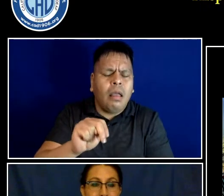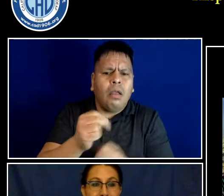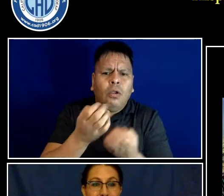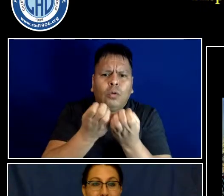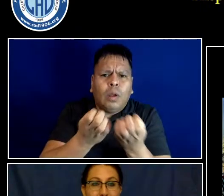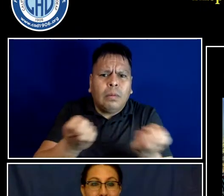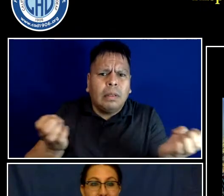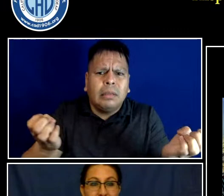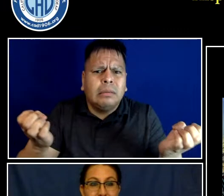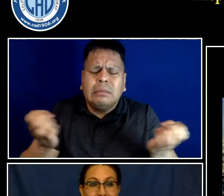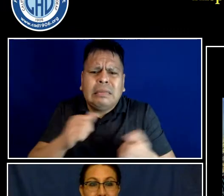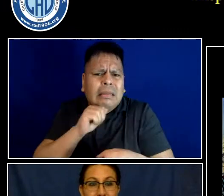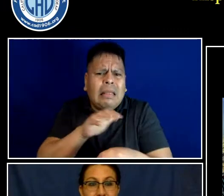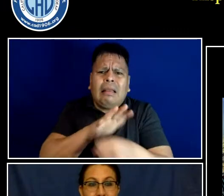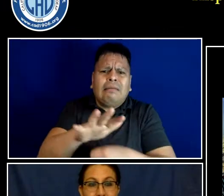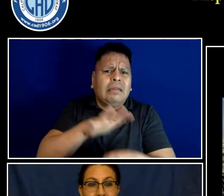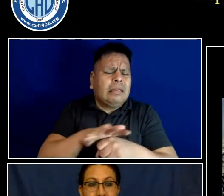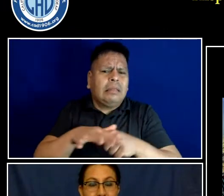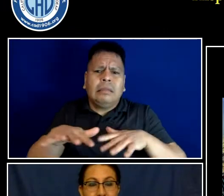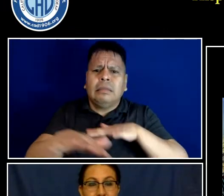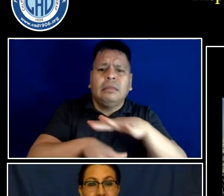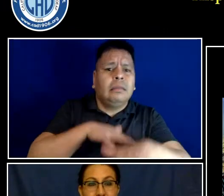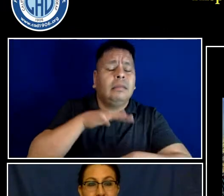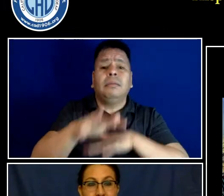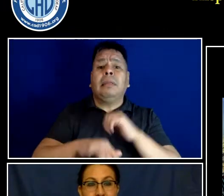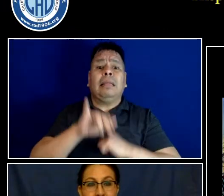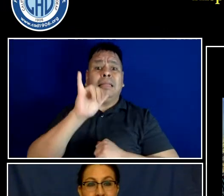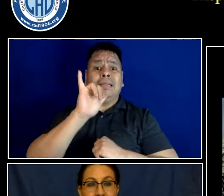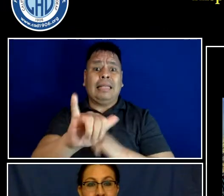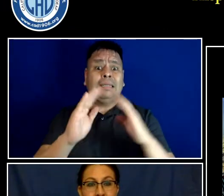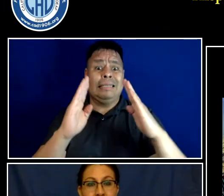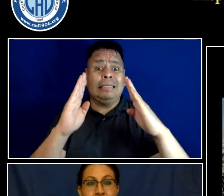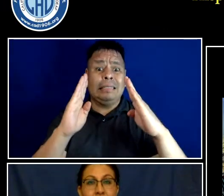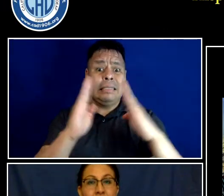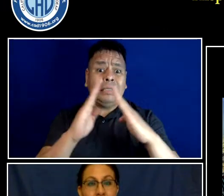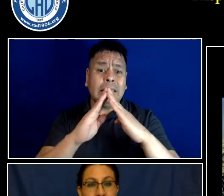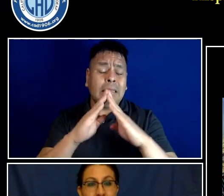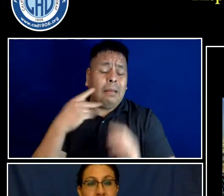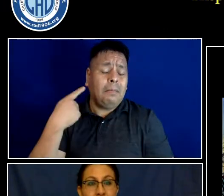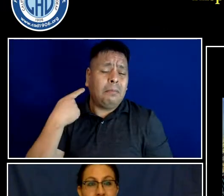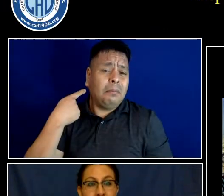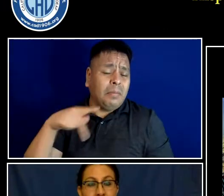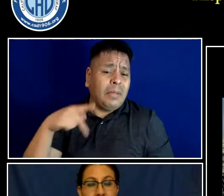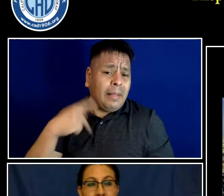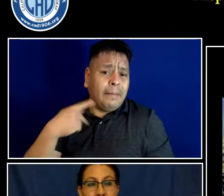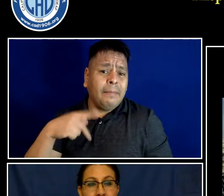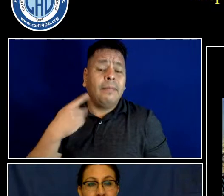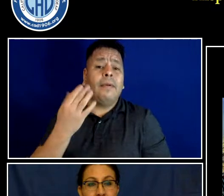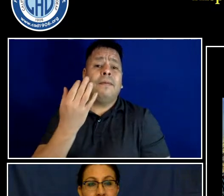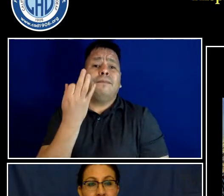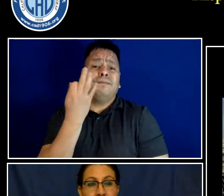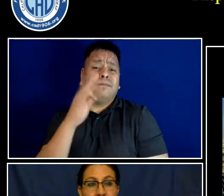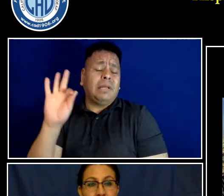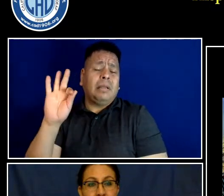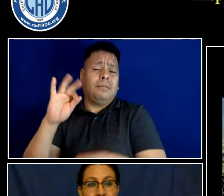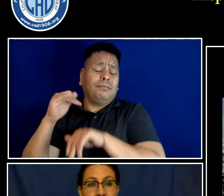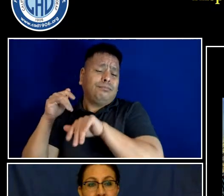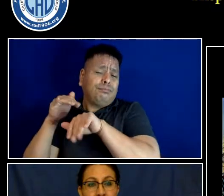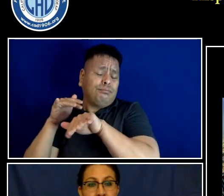and Mexico did not have enough soldiers ready. They didn't have the equipment necessary to confront these